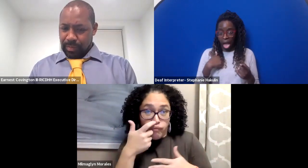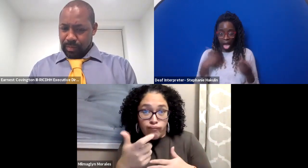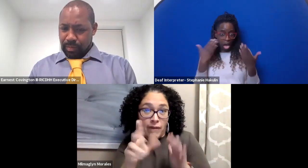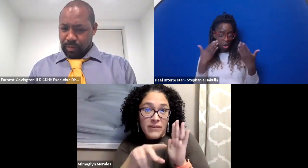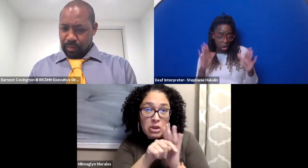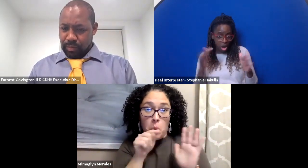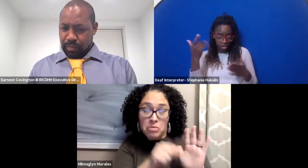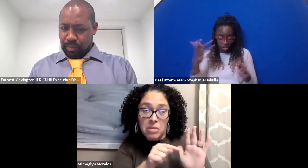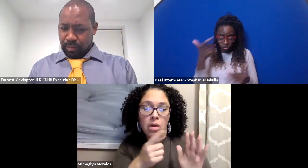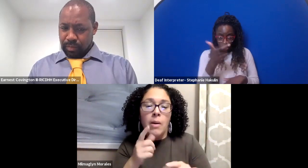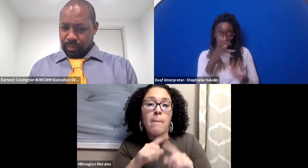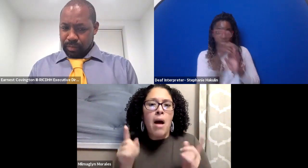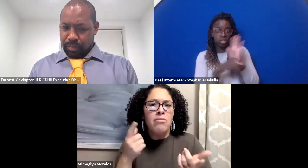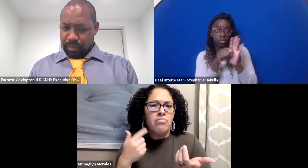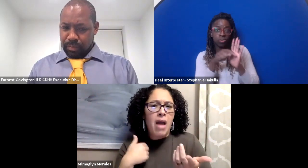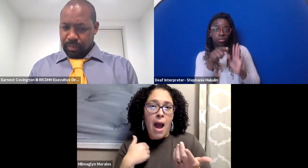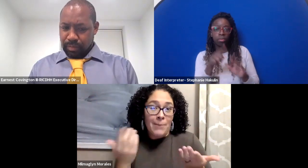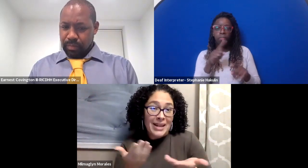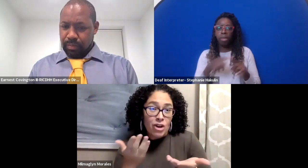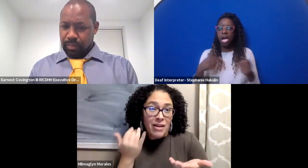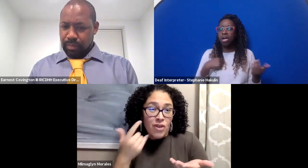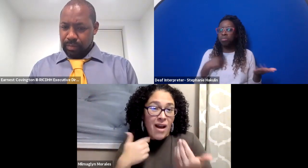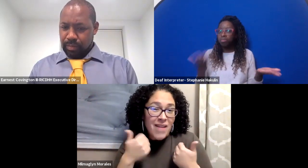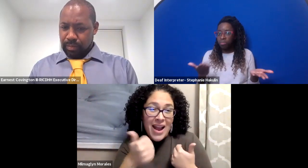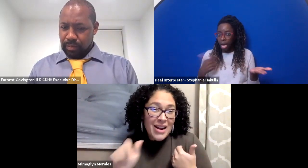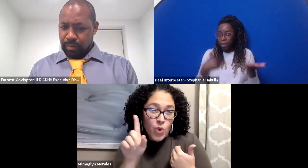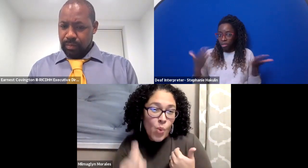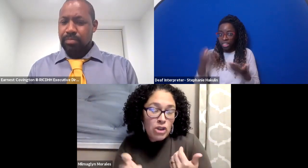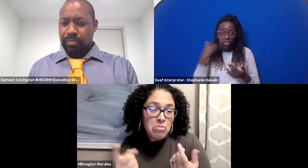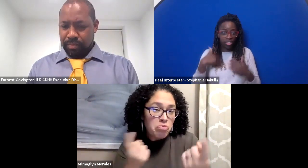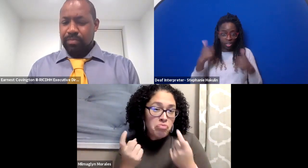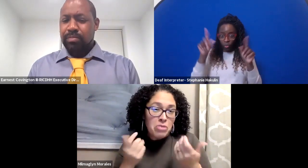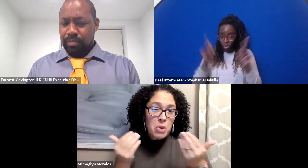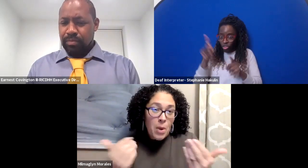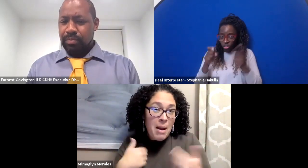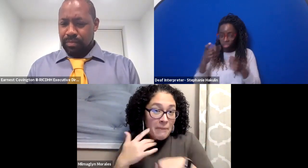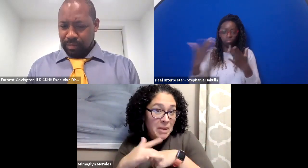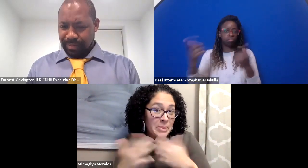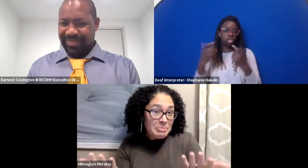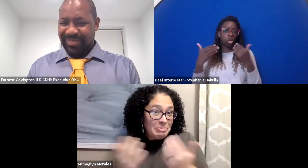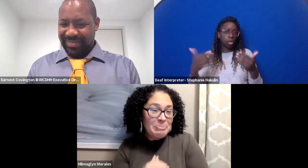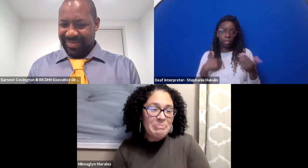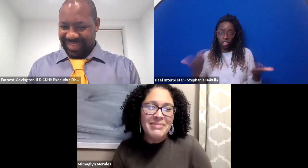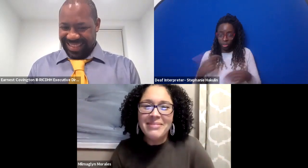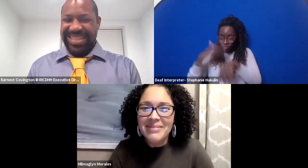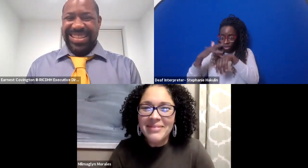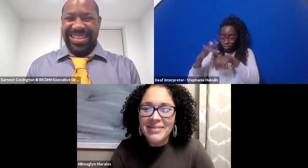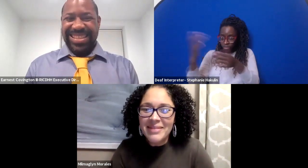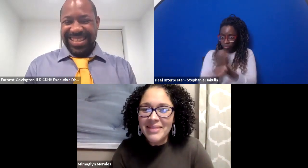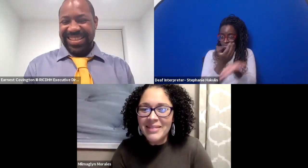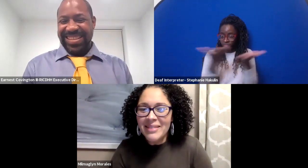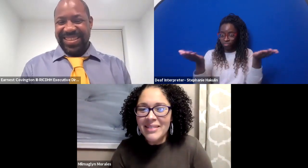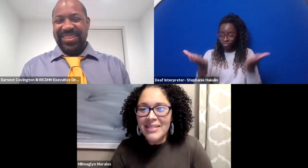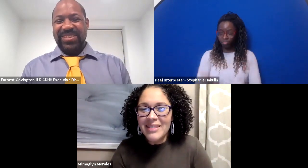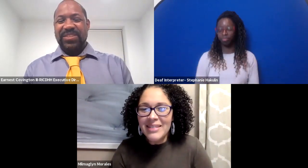it's possible, I don't know if people have already watched the video of my presentation, but if there's any questions, you can go ahead and ask me